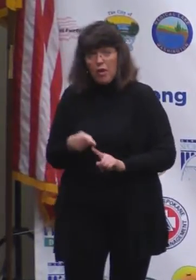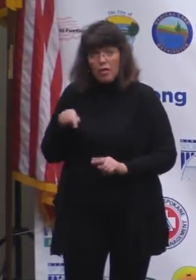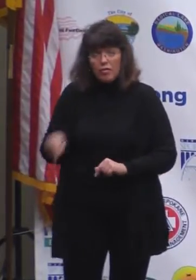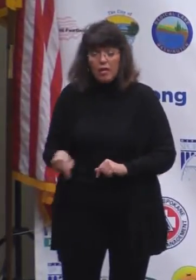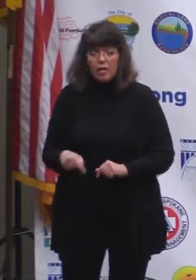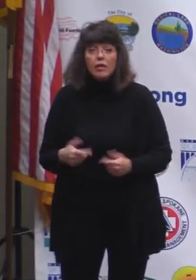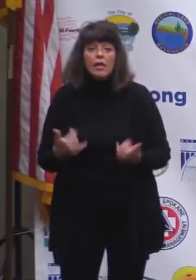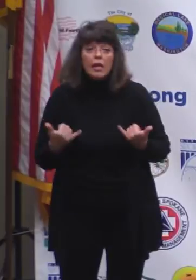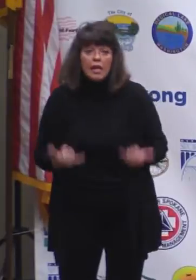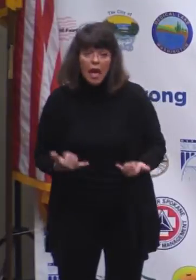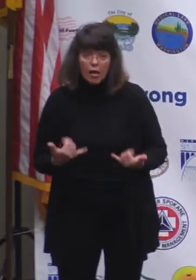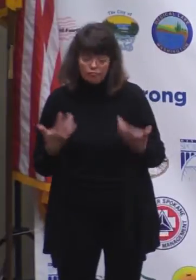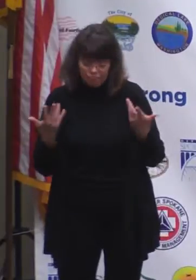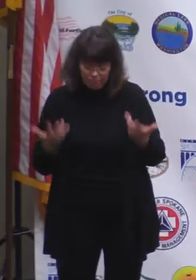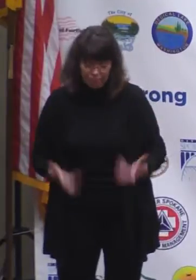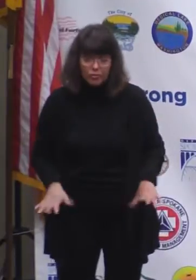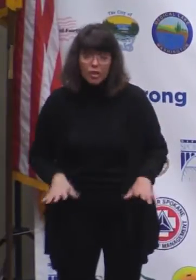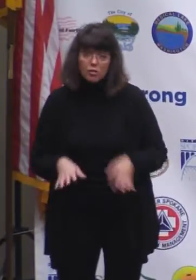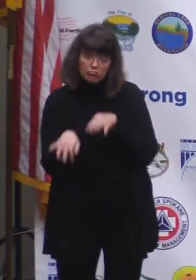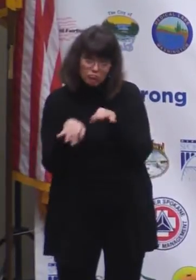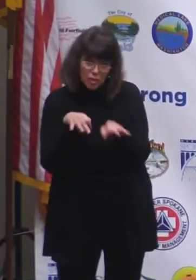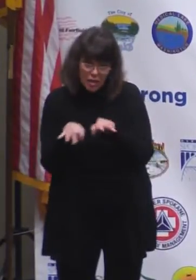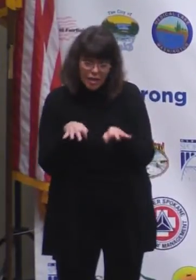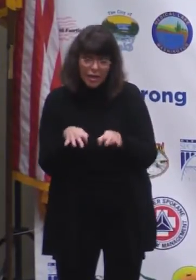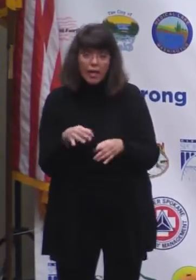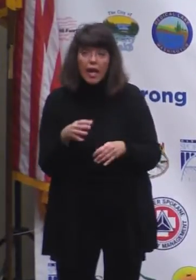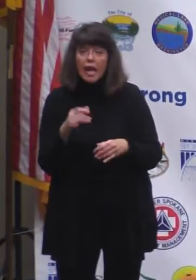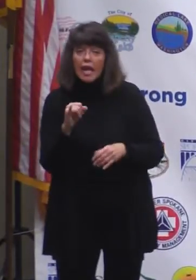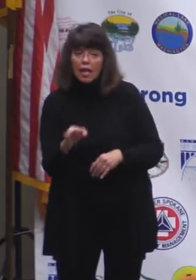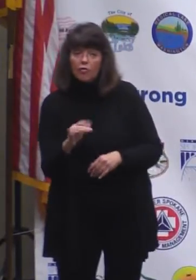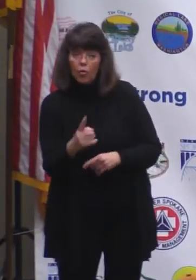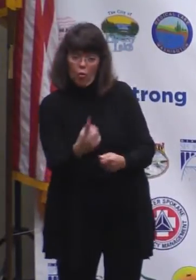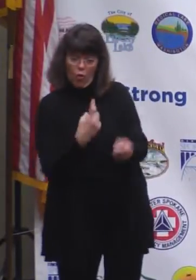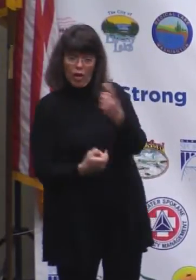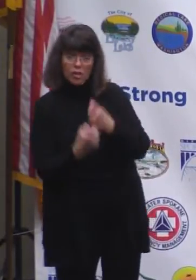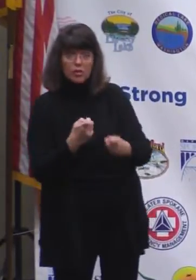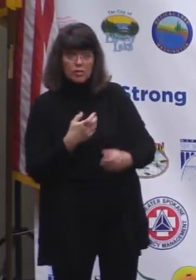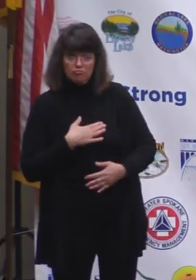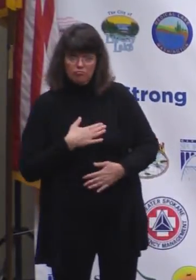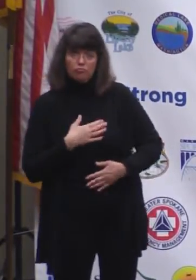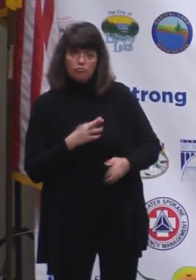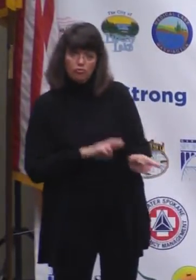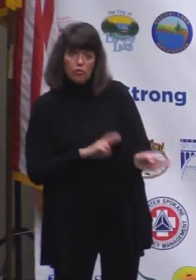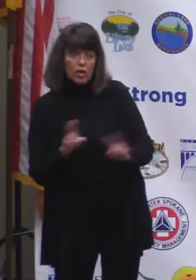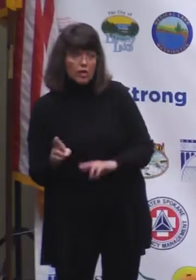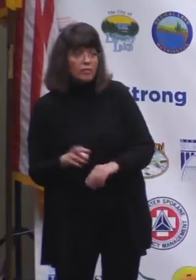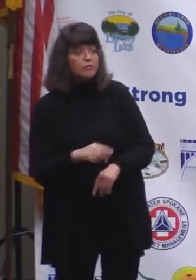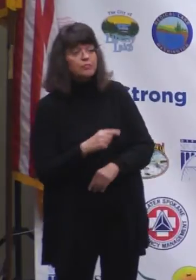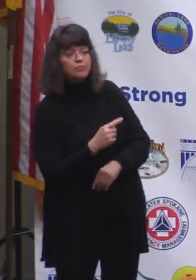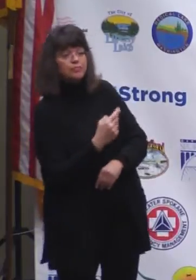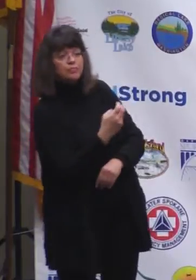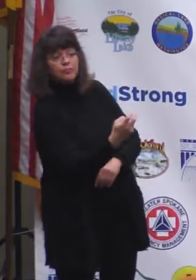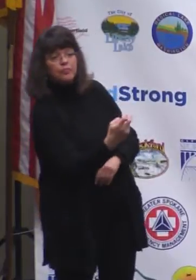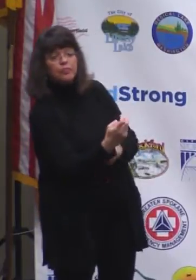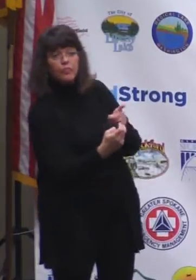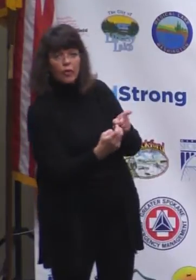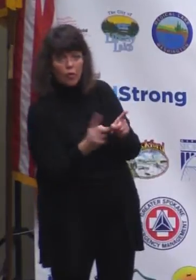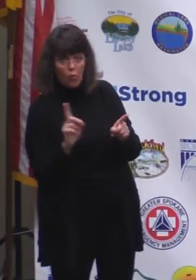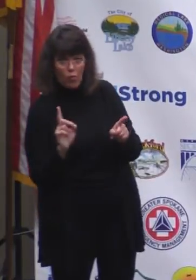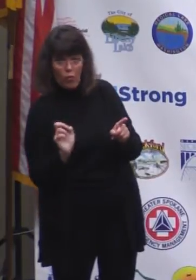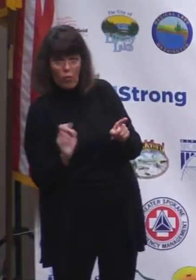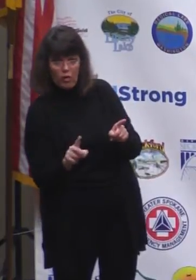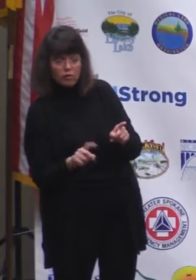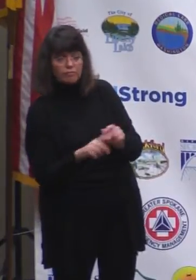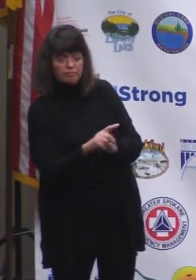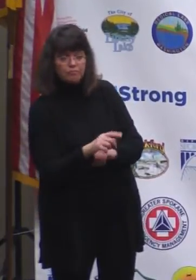for any questions if anybody has them. We do have a question, whoever you think would be the best one to answer this. We were